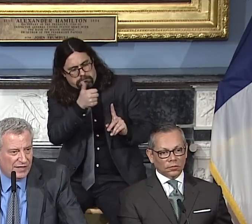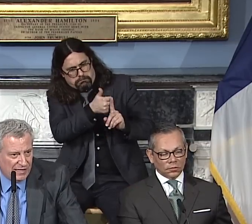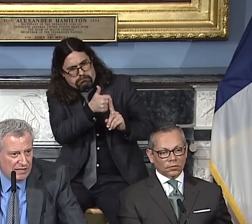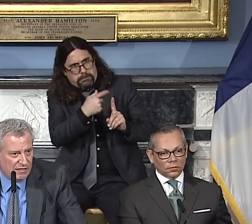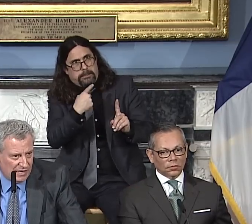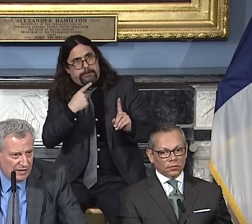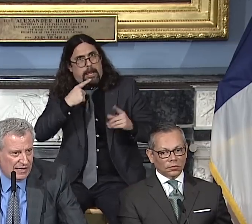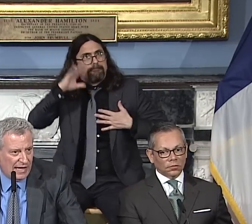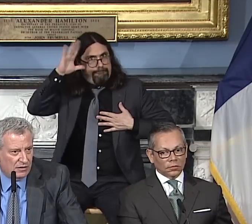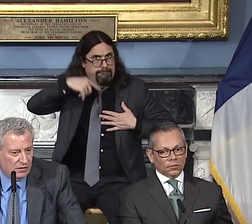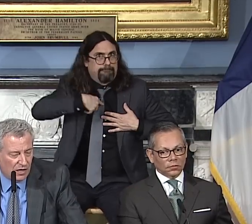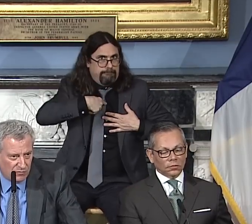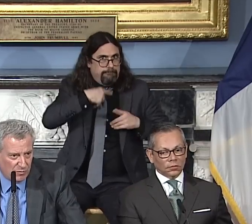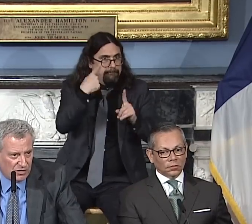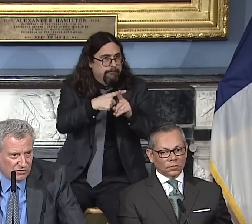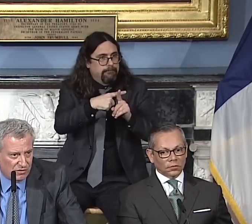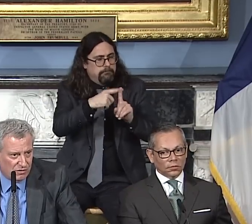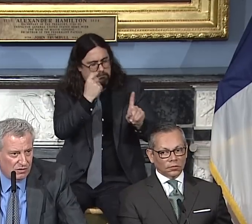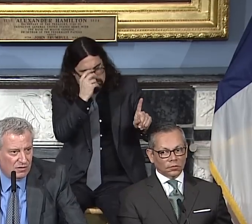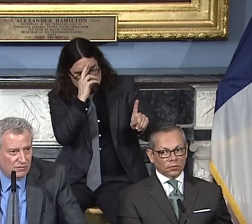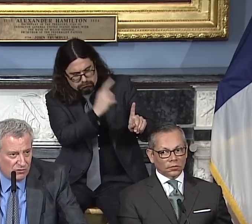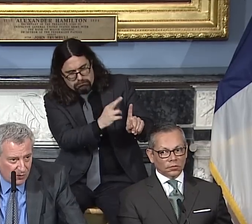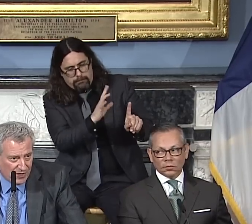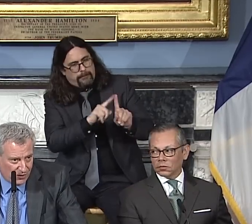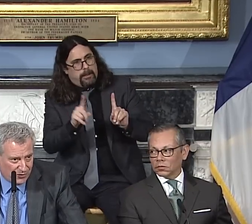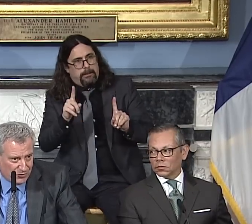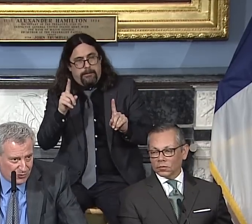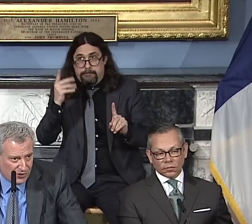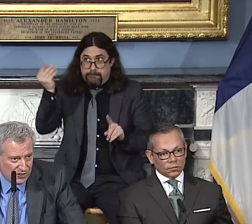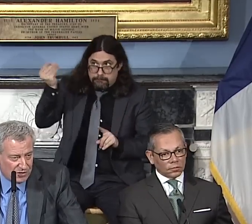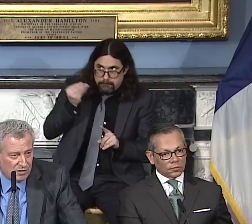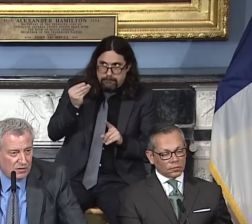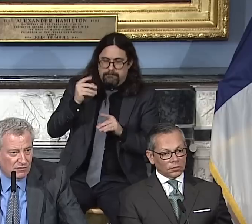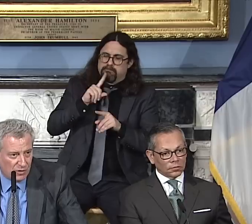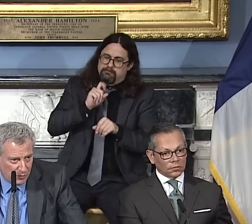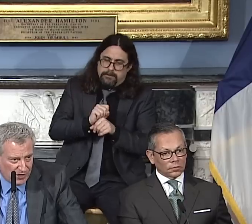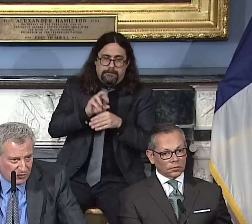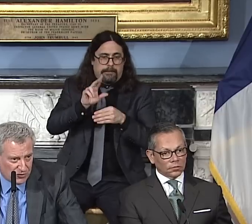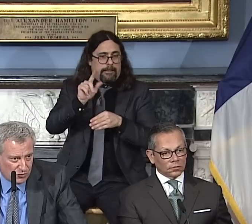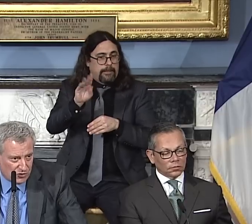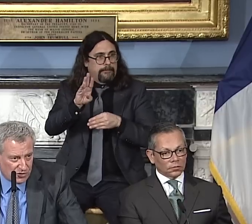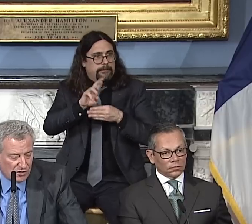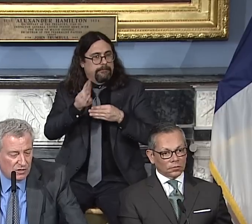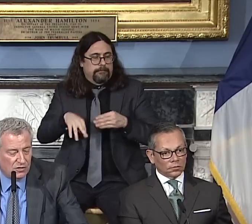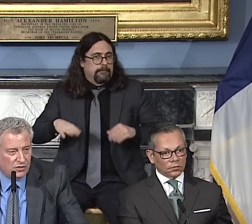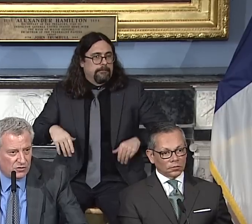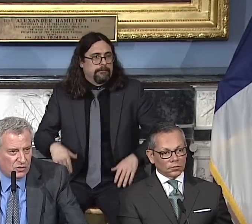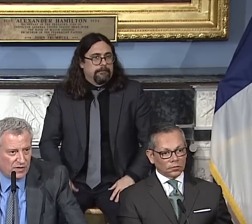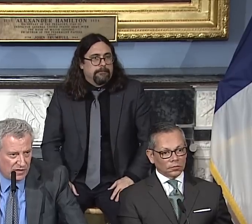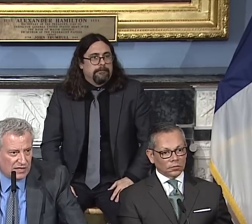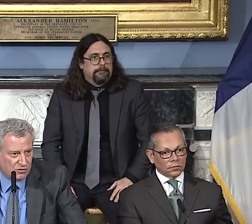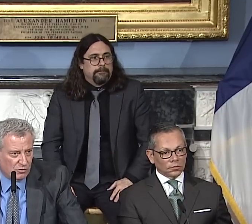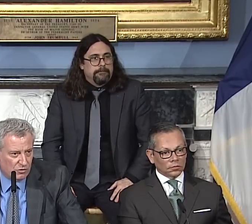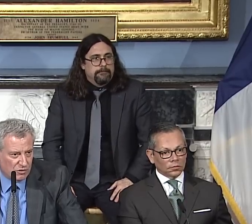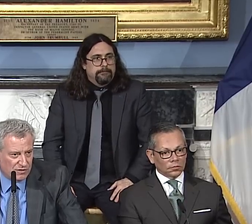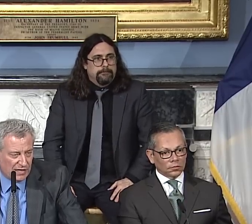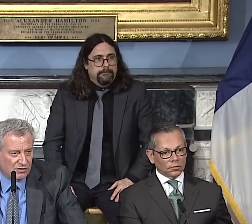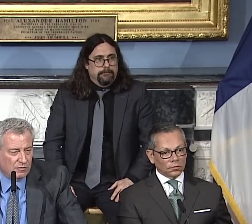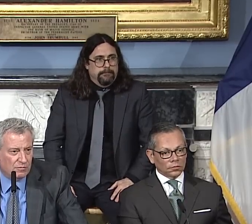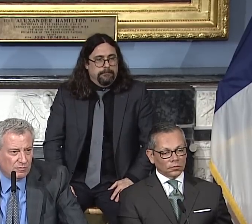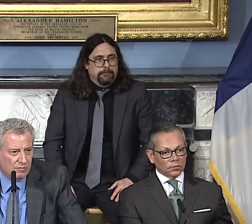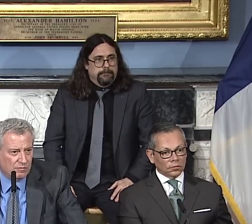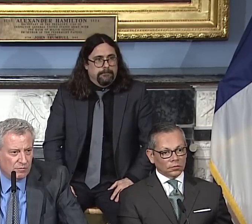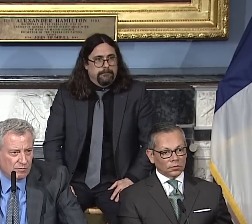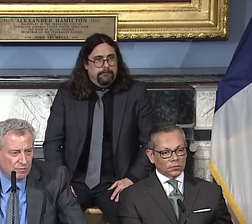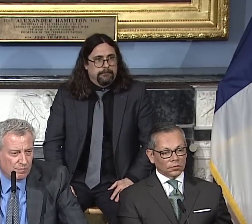But we need to get that confirmation from the health authorities, from a medical source, to determine the next course of